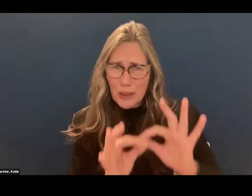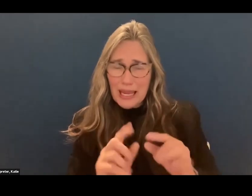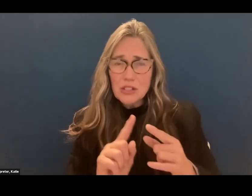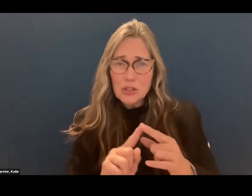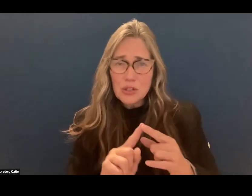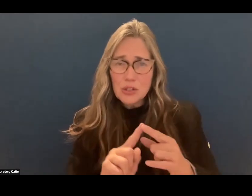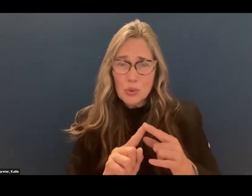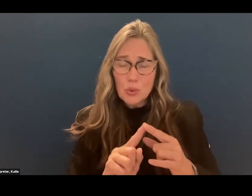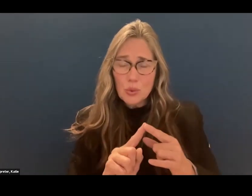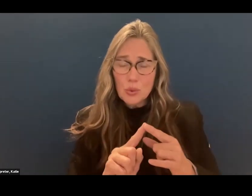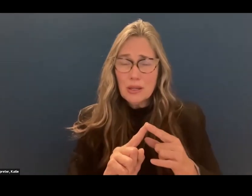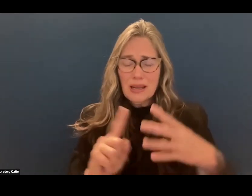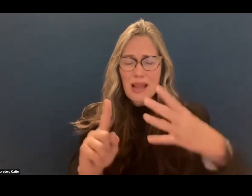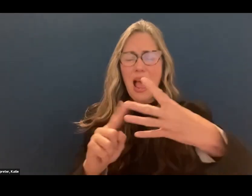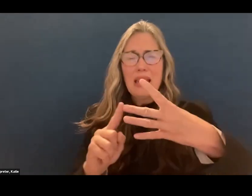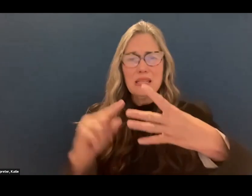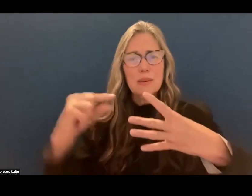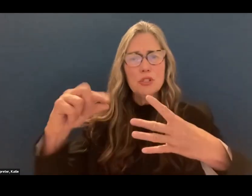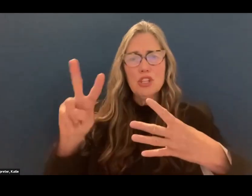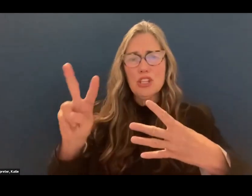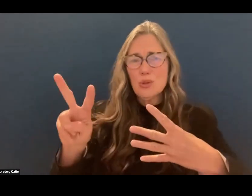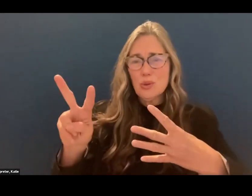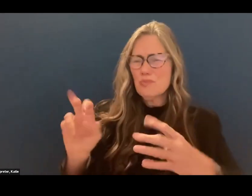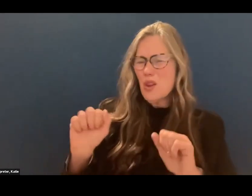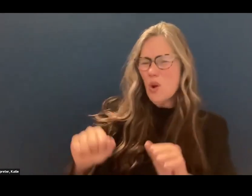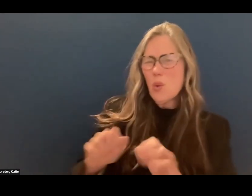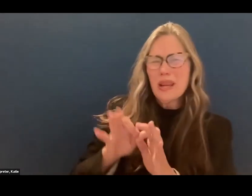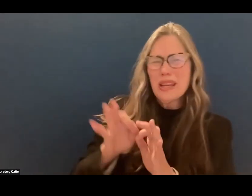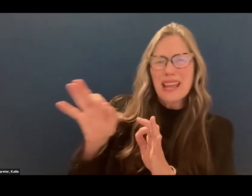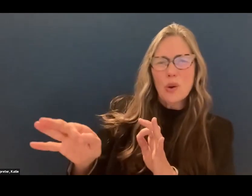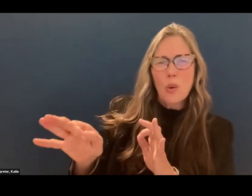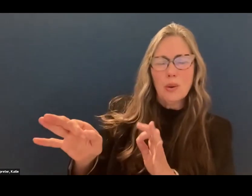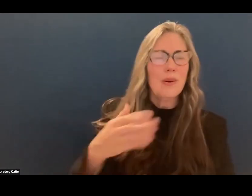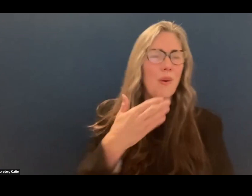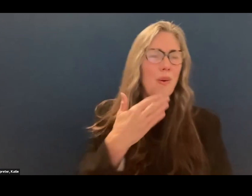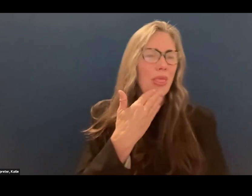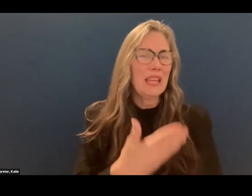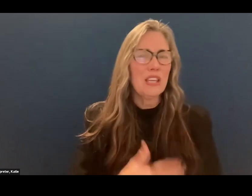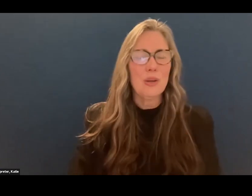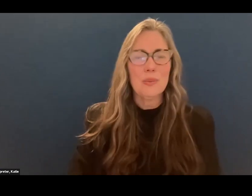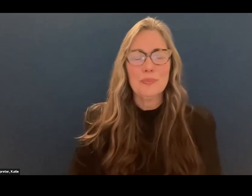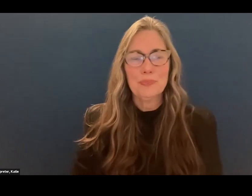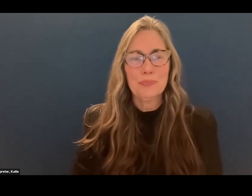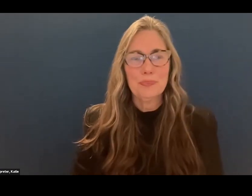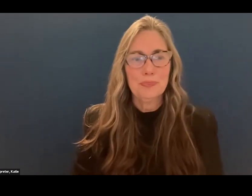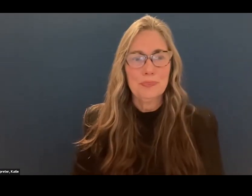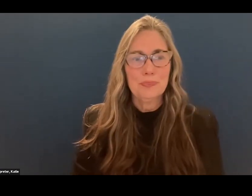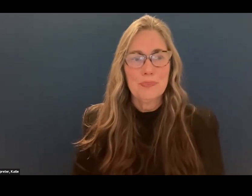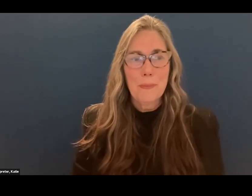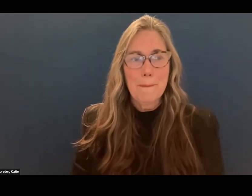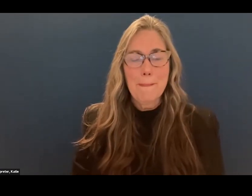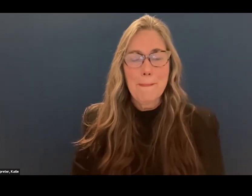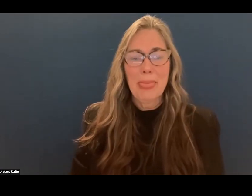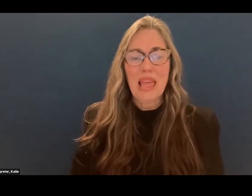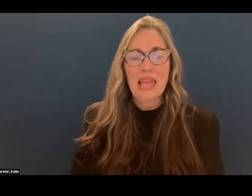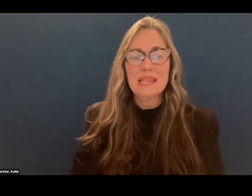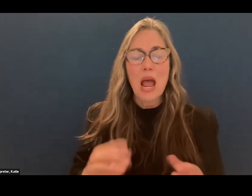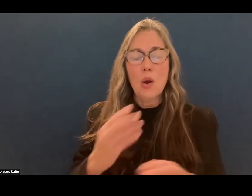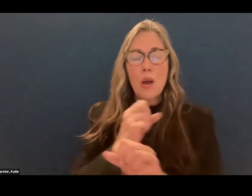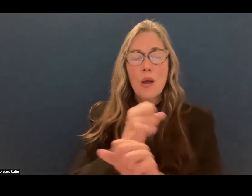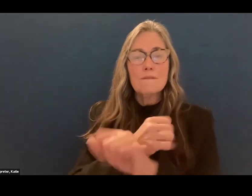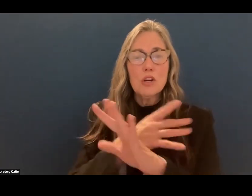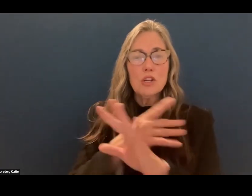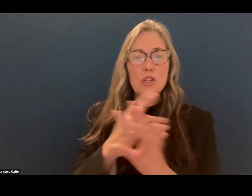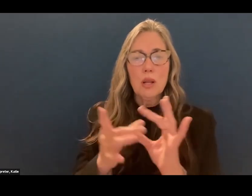can hold your public comment until then. Okay. Thank you. Thank you. So that brings us to the virtual public comment